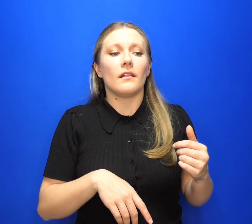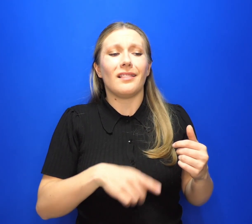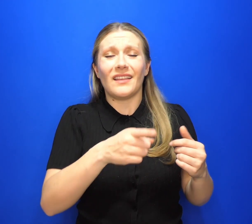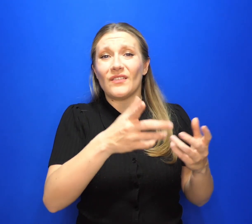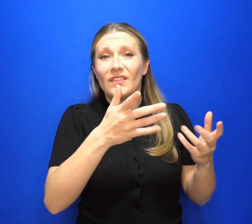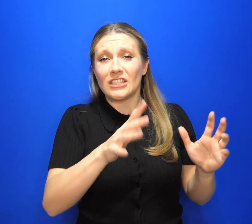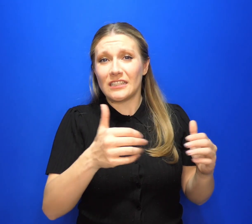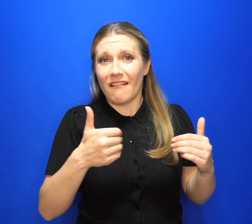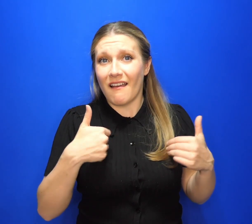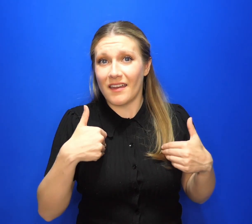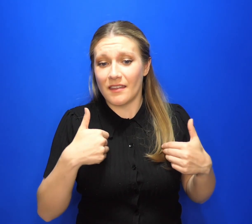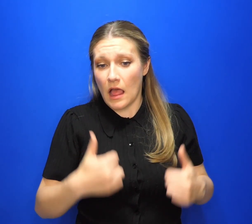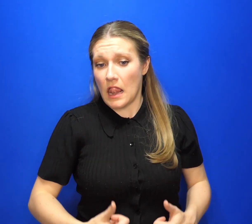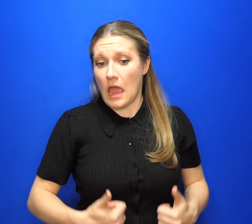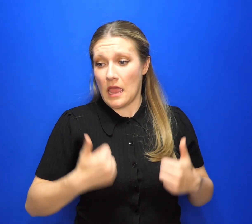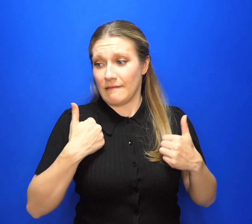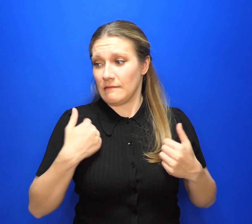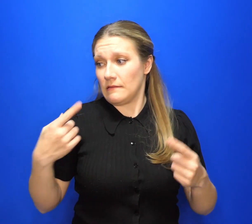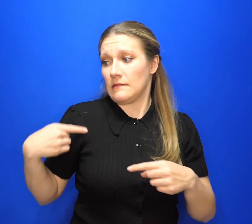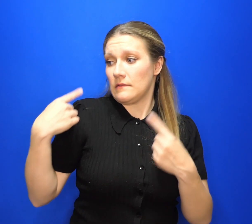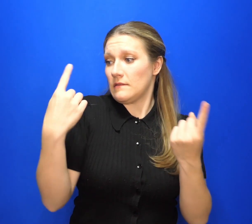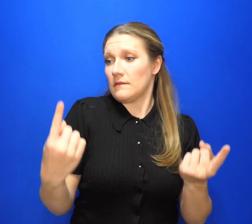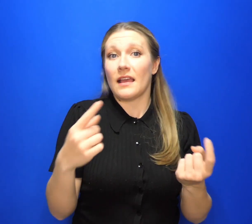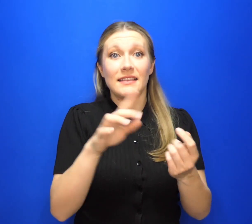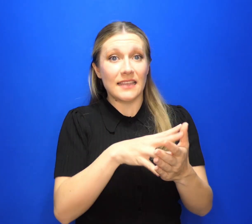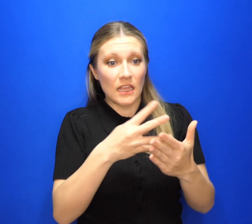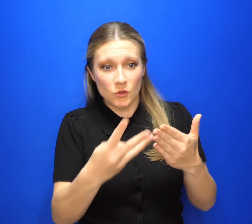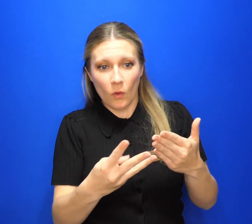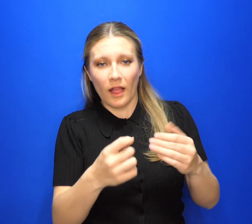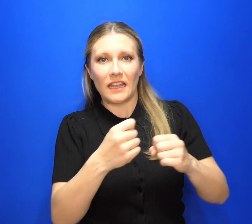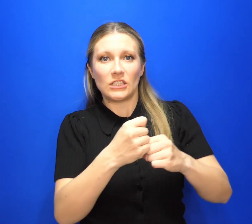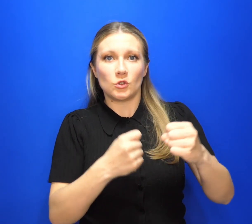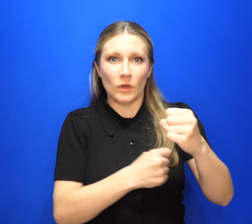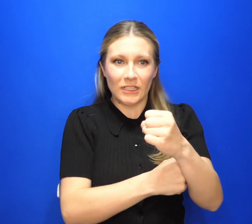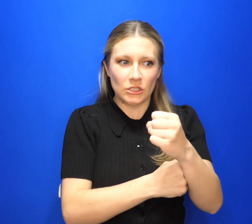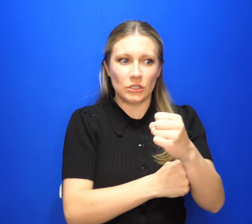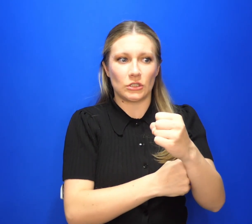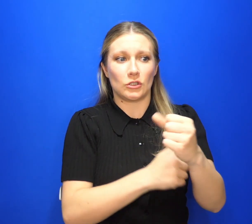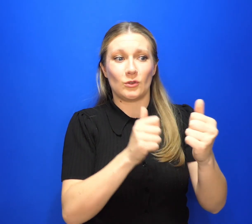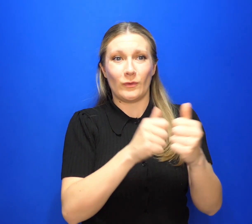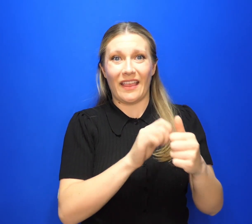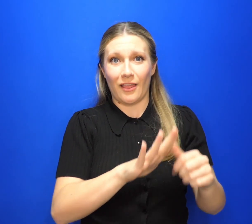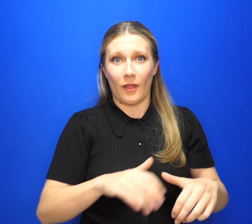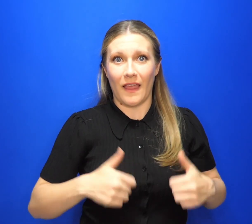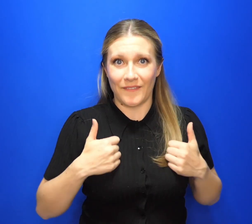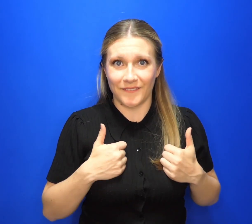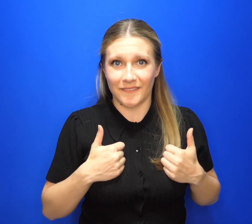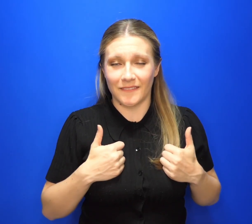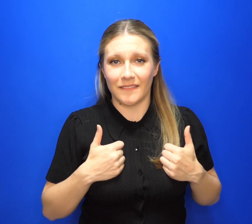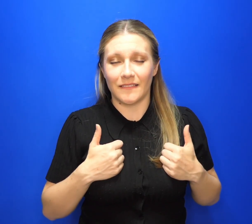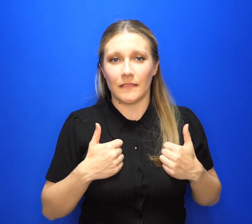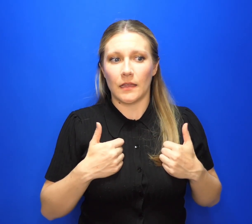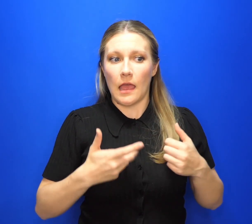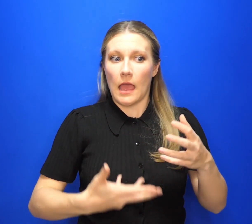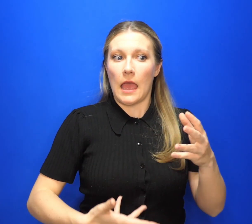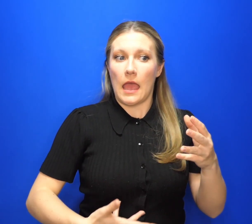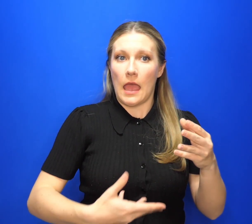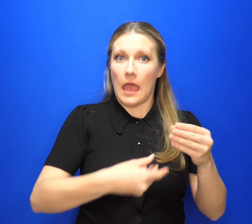a life and a schedule and a structure to that life. Adding in